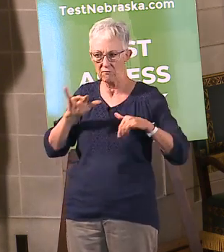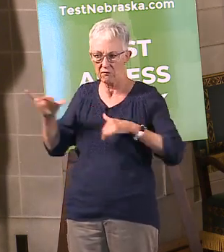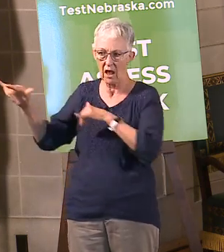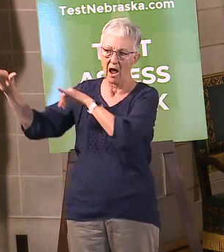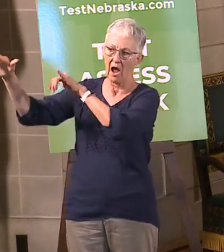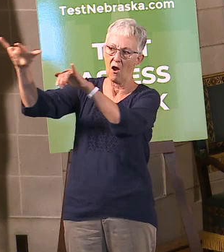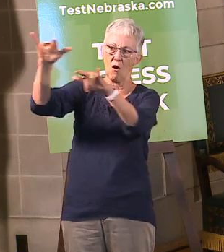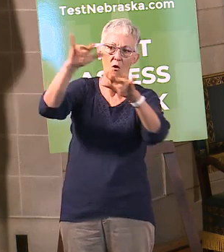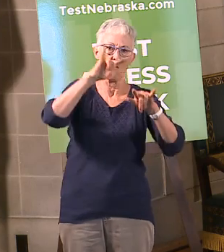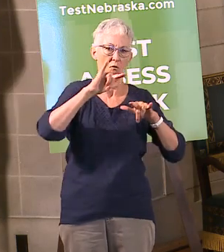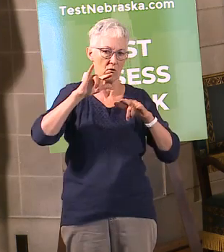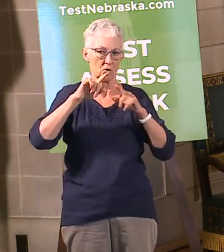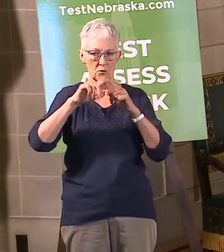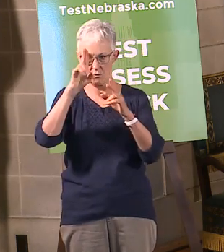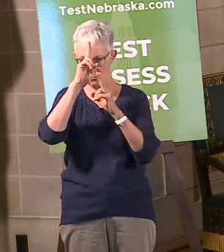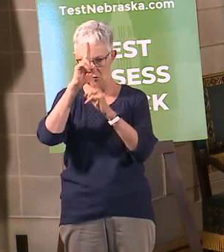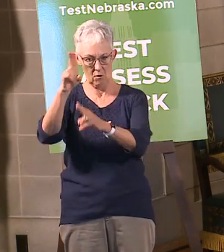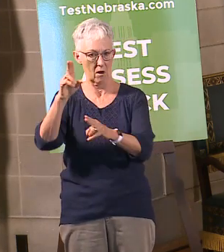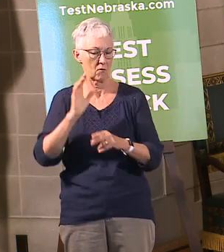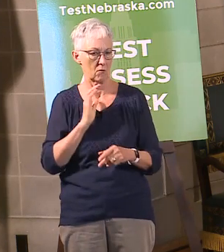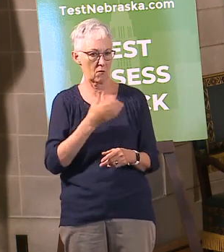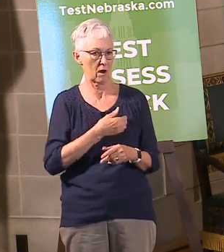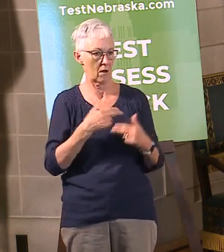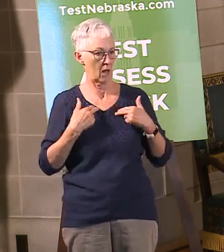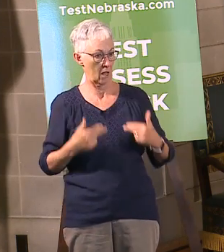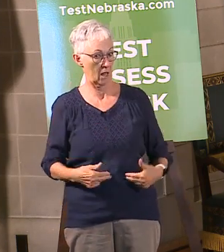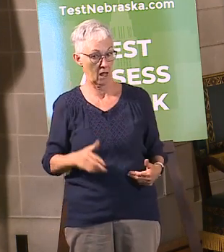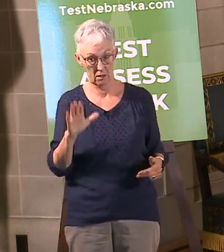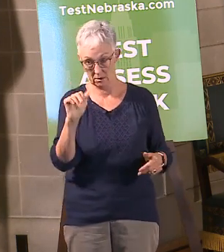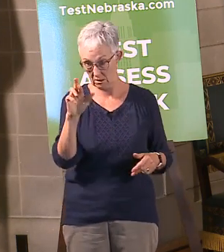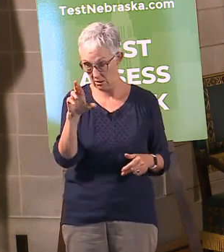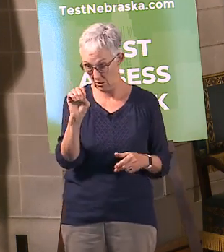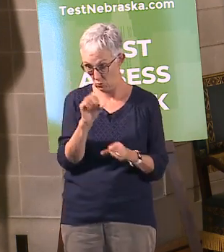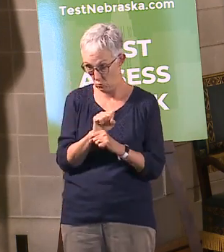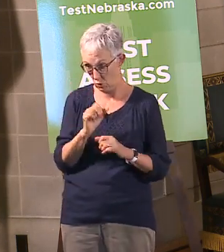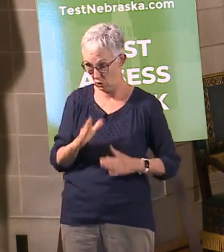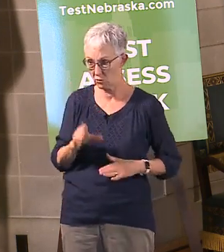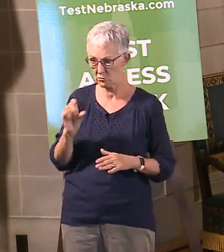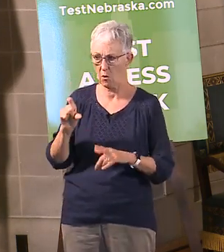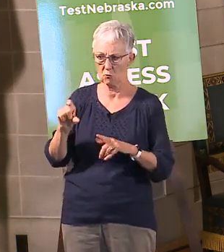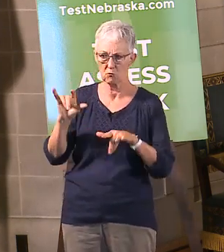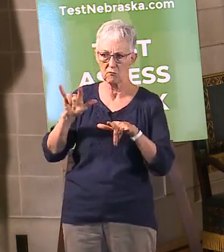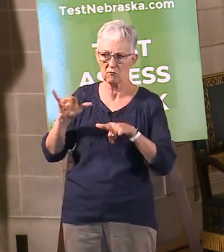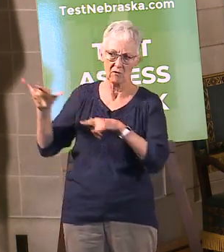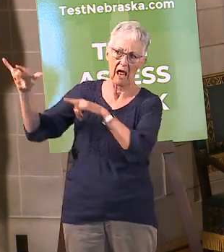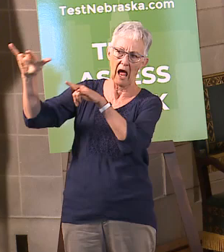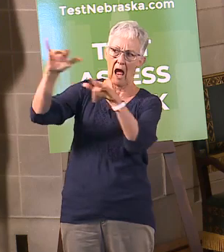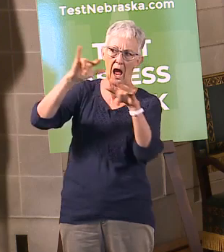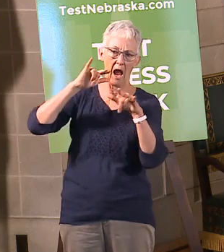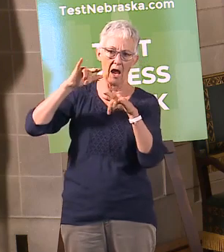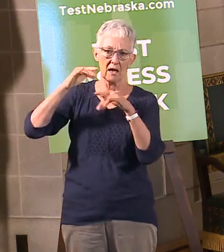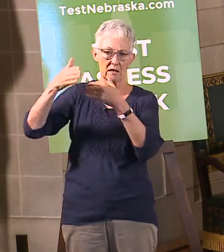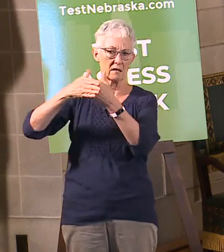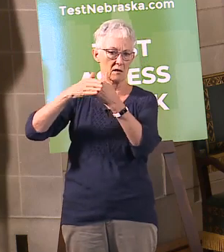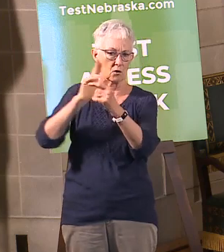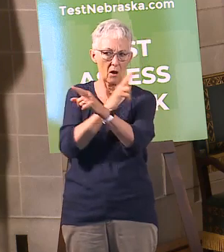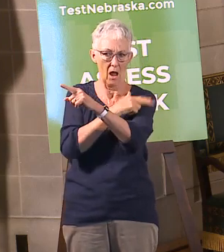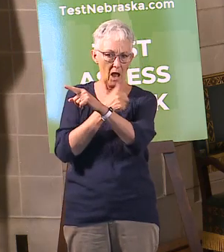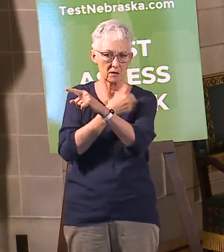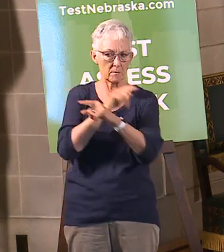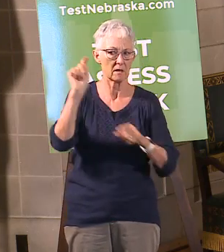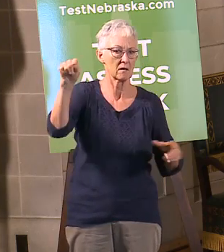healthcare workers and everybody else who is working to prevent the spread of coronavirus here in Nebraska and working to help keep people healthy and